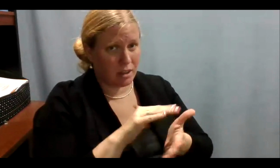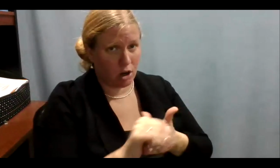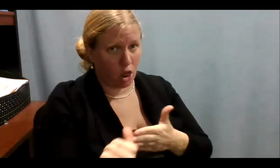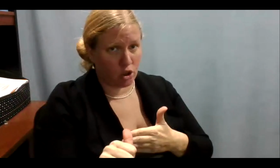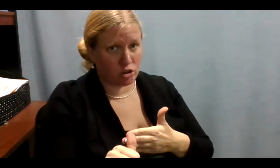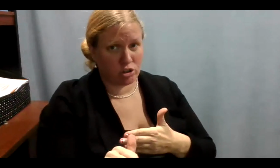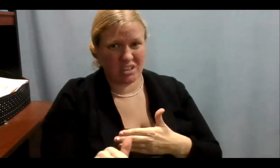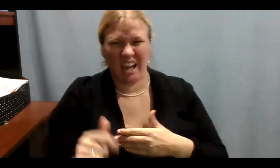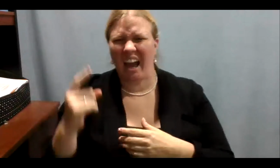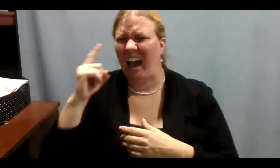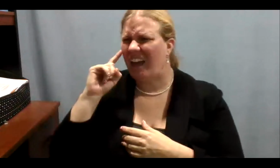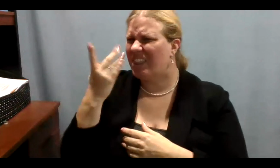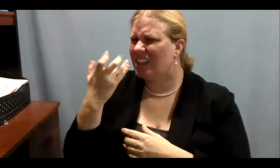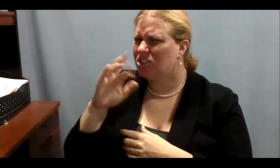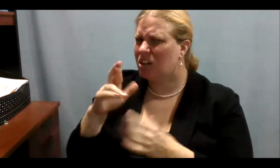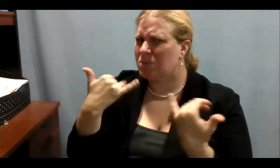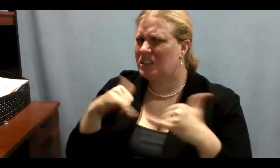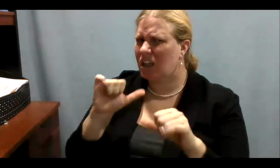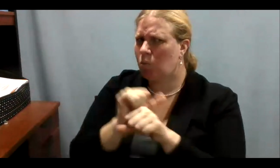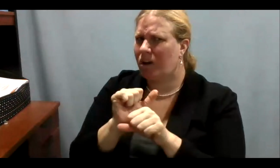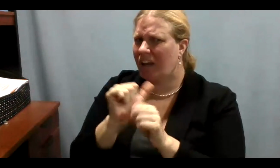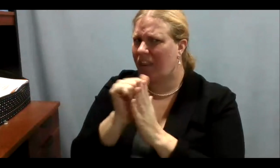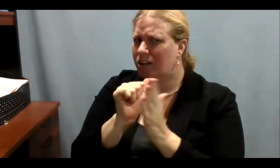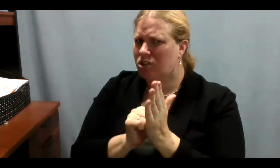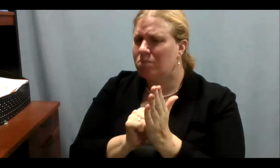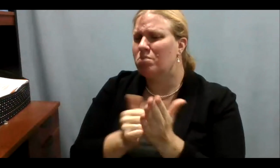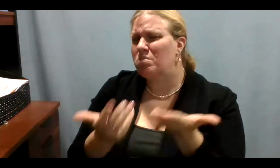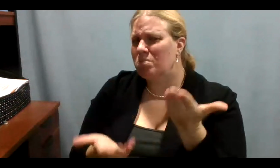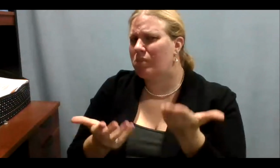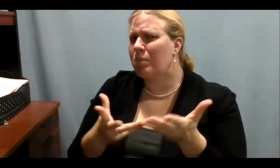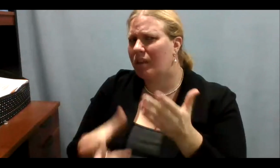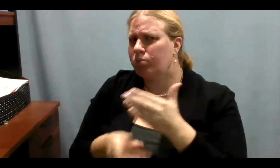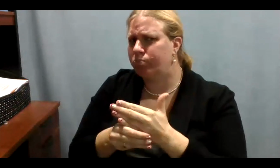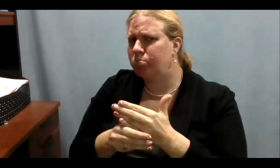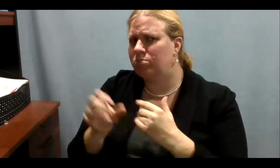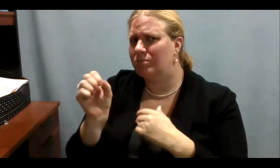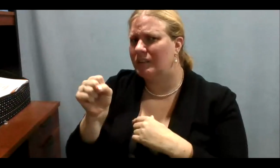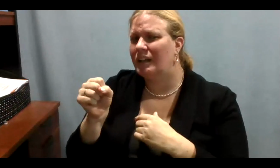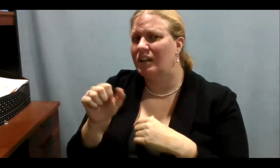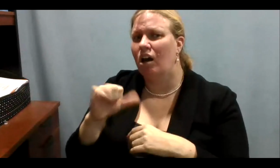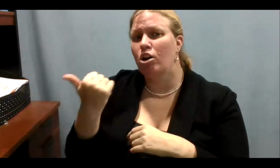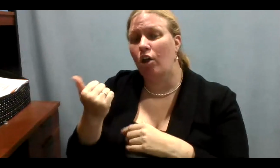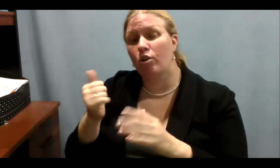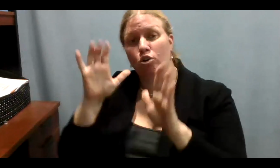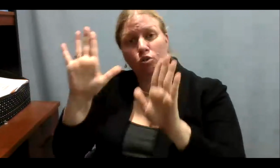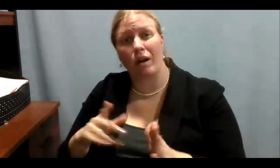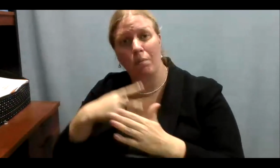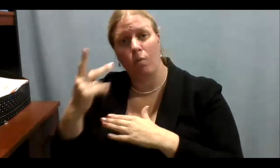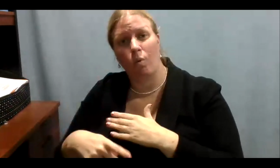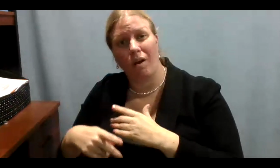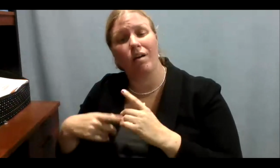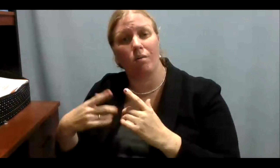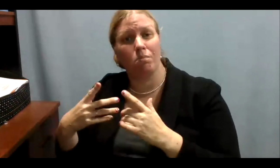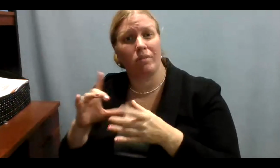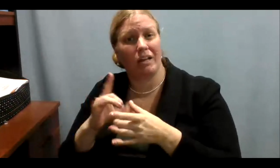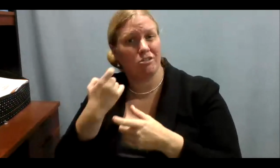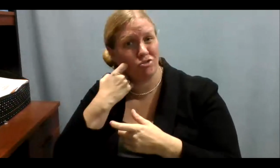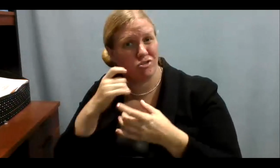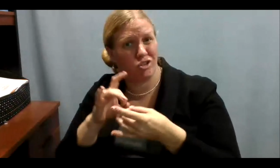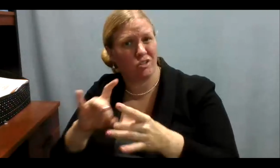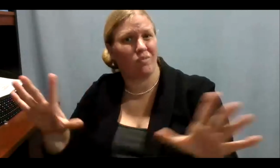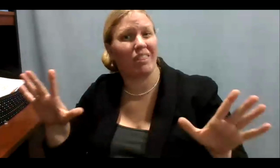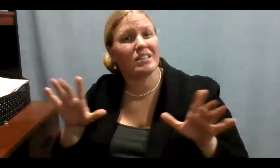I think the chamber is still working on the agenda, but it's likely that will come up as well. another great program that the state has released just trying to target those mid-sized businesses,